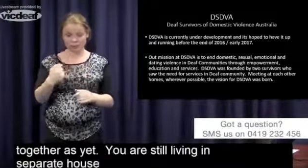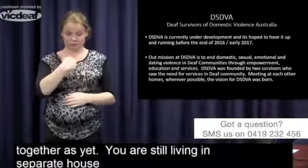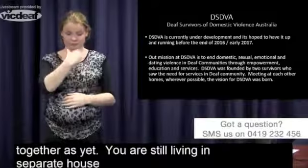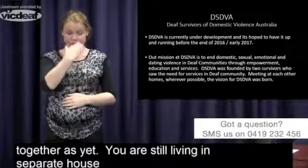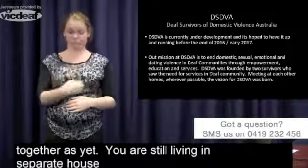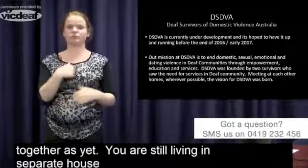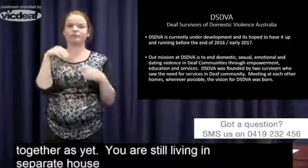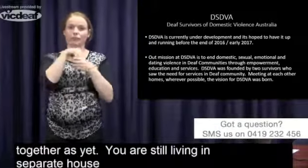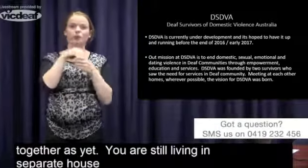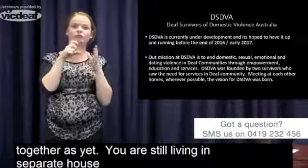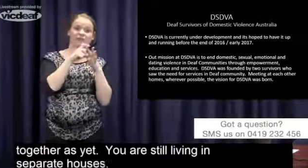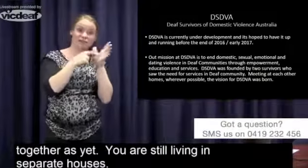That's dating violence.